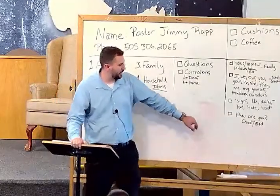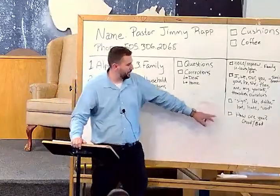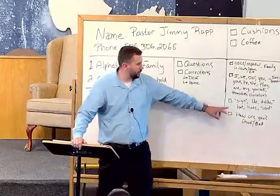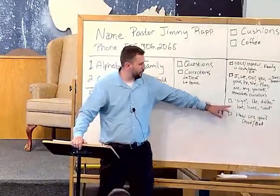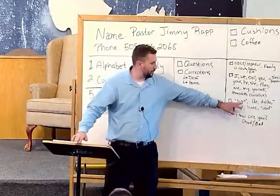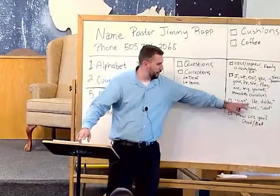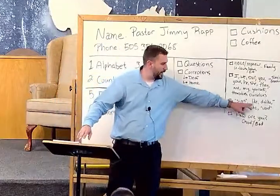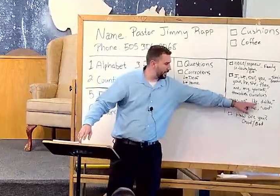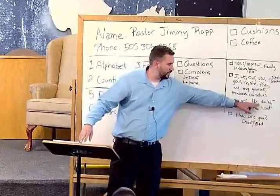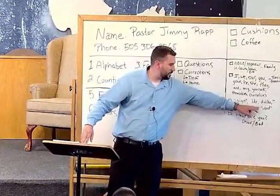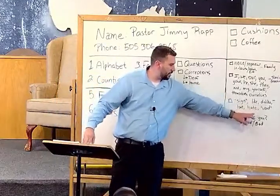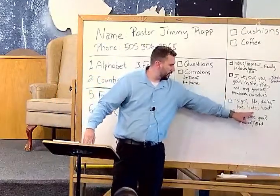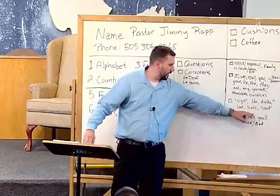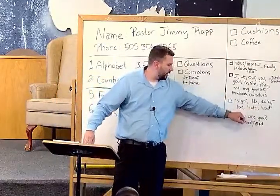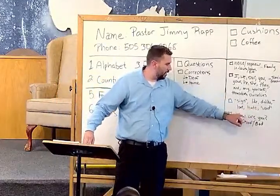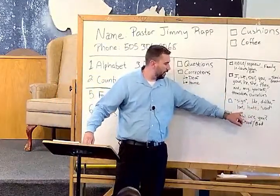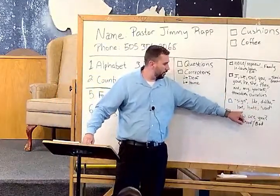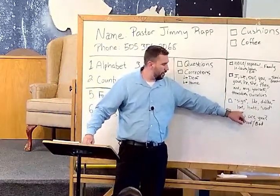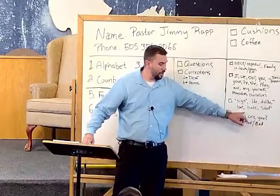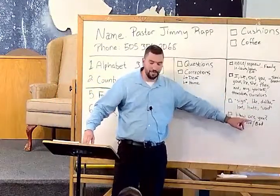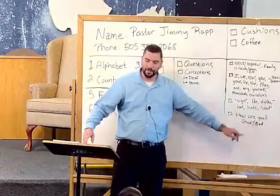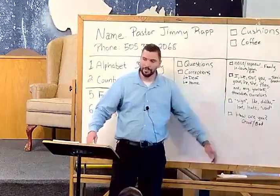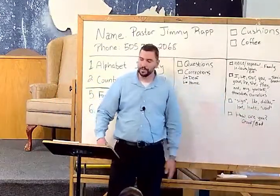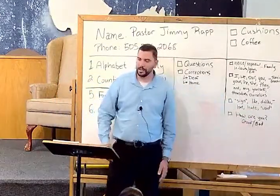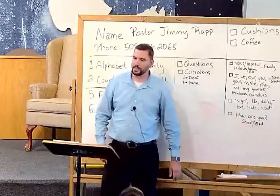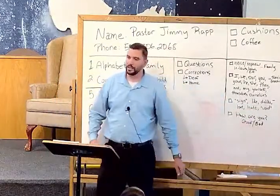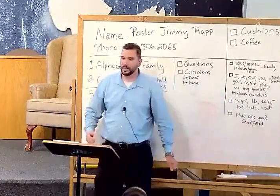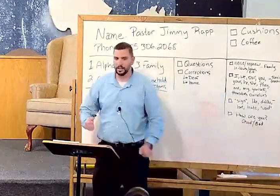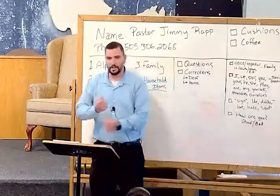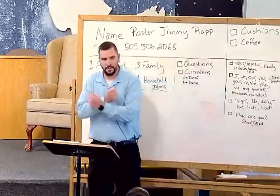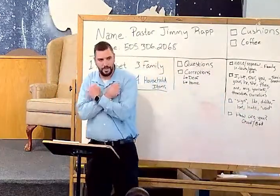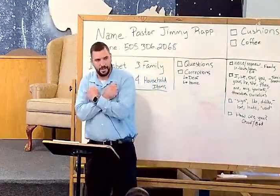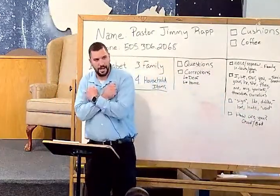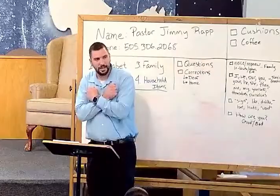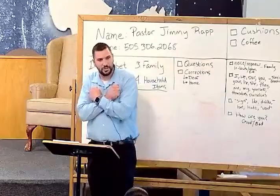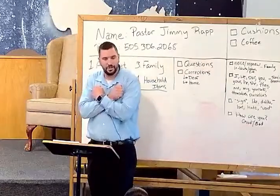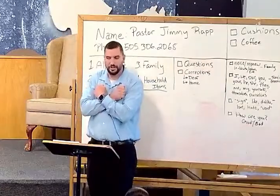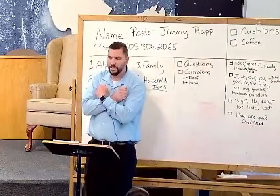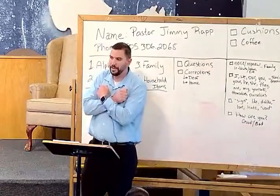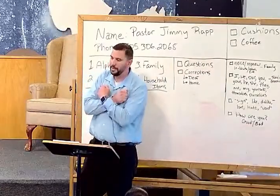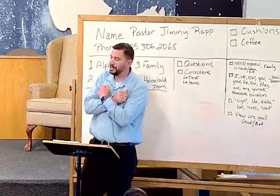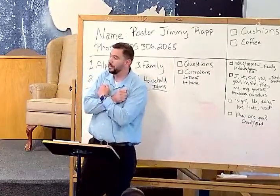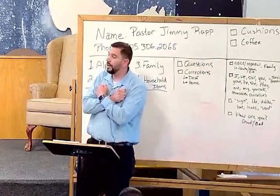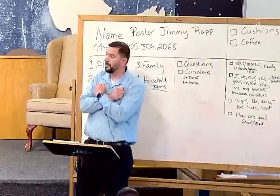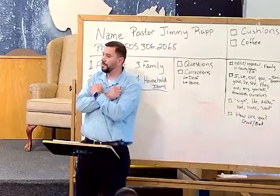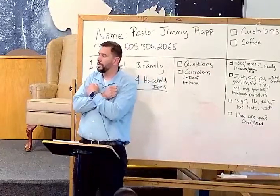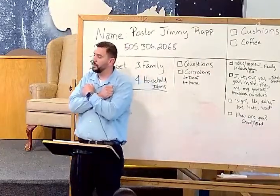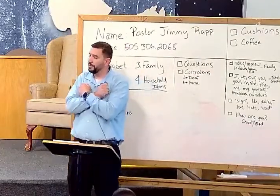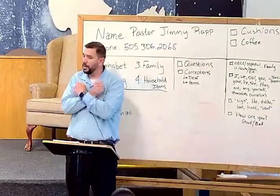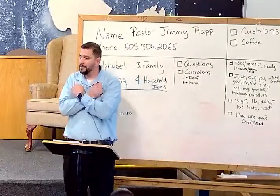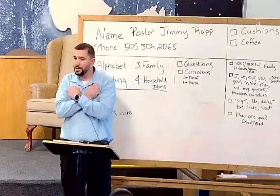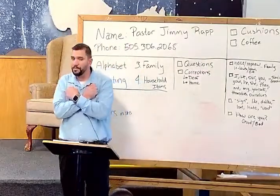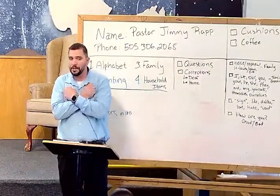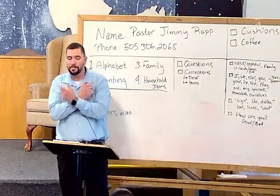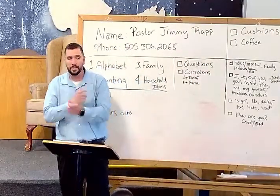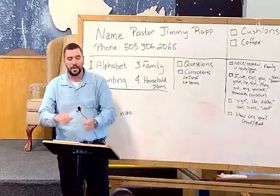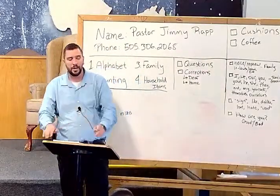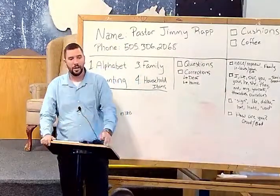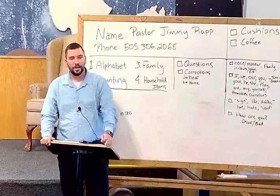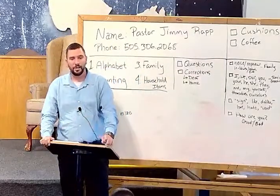so like, dislike, hate, love is going to be that. That's love. So if you love something,